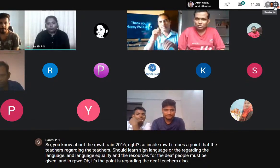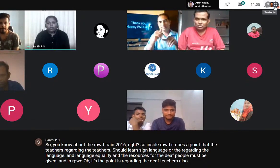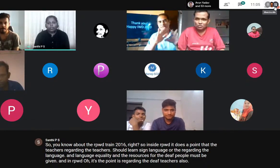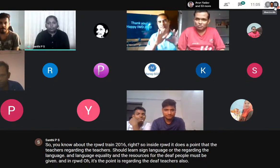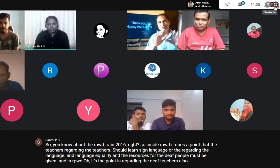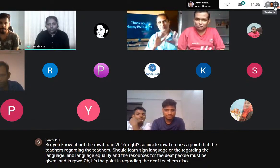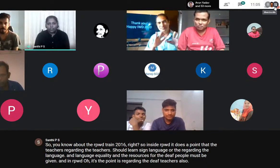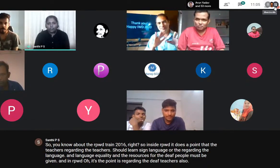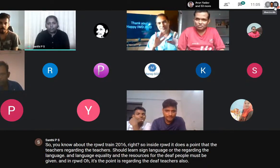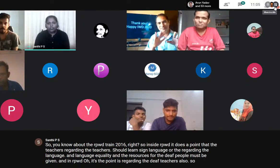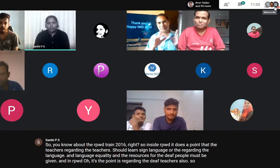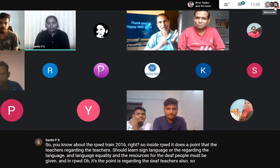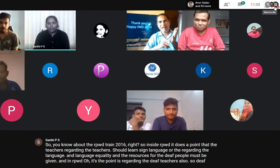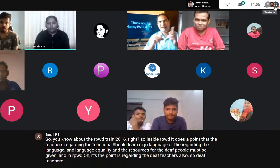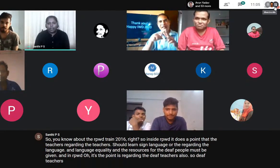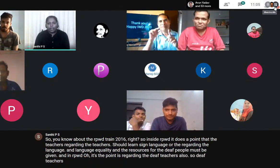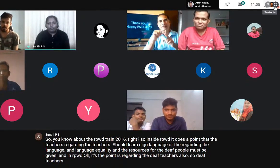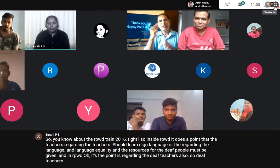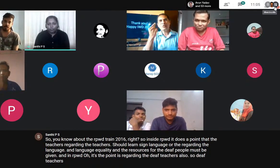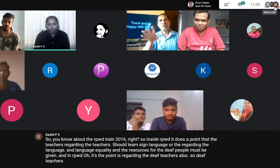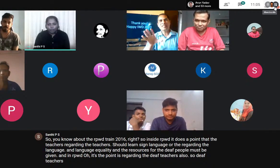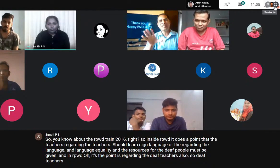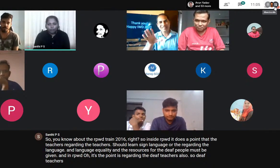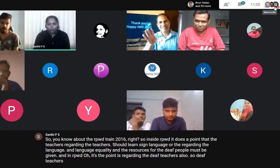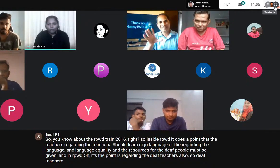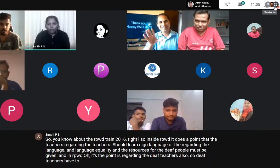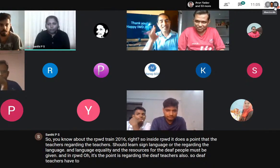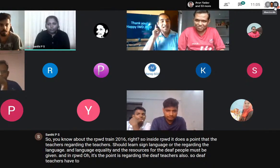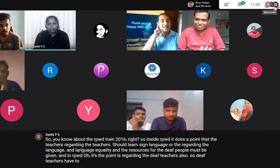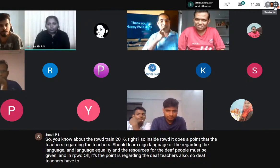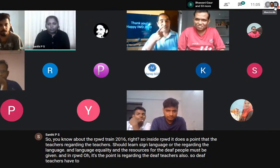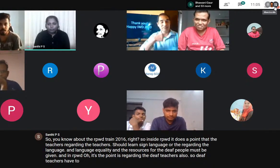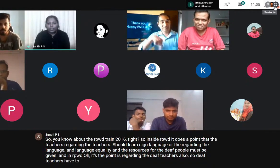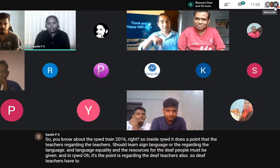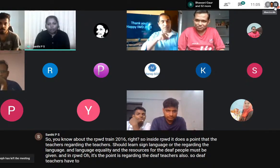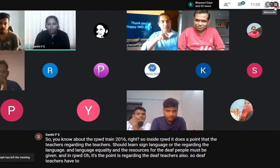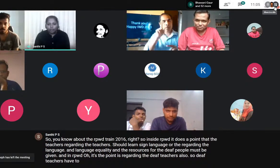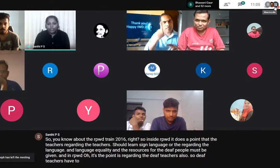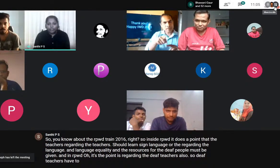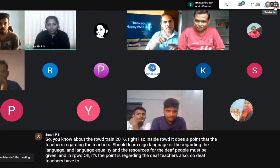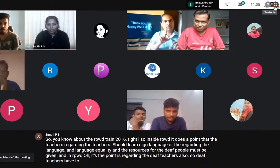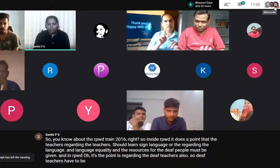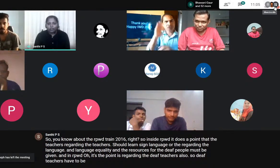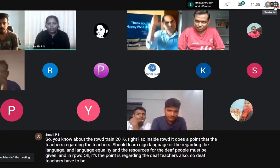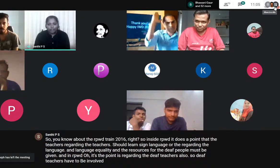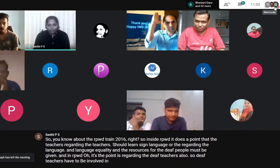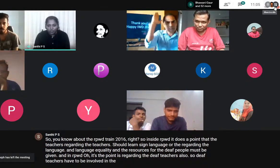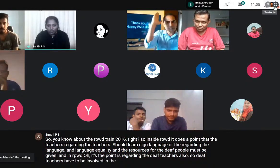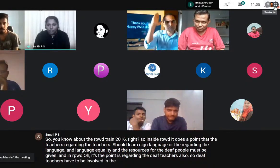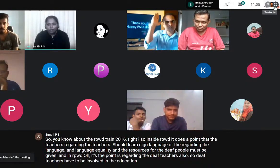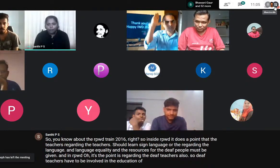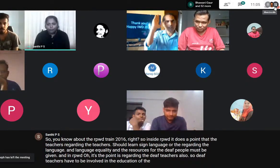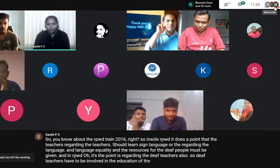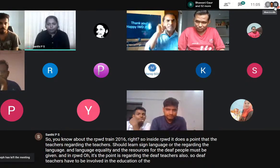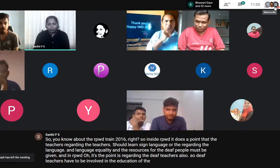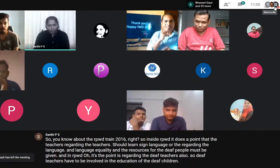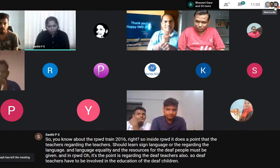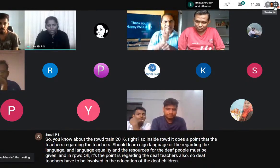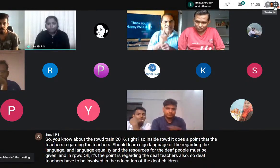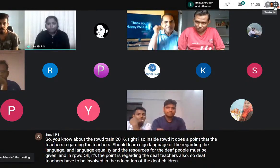So deaf teachers have to be involved in the education of the deaf children. You have to